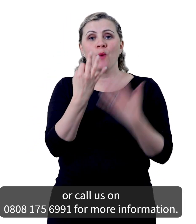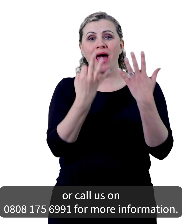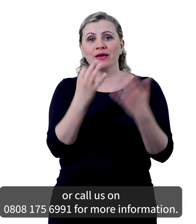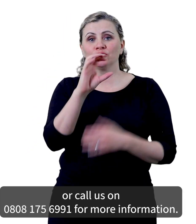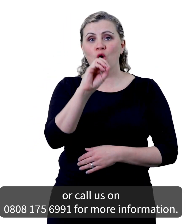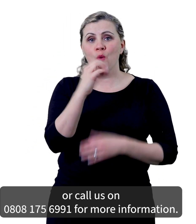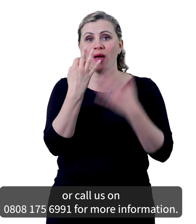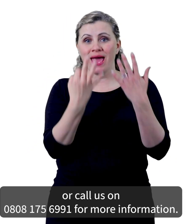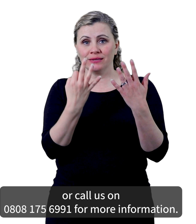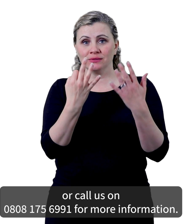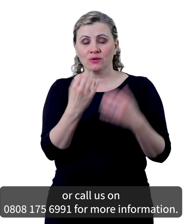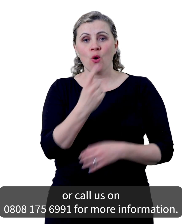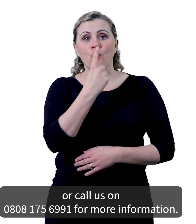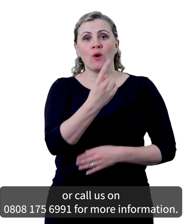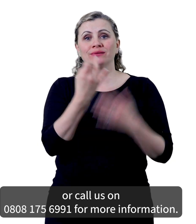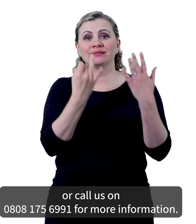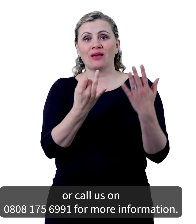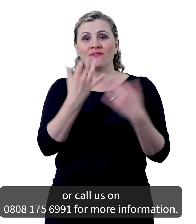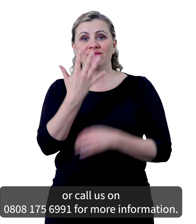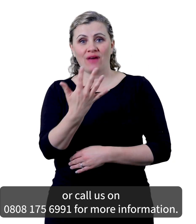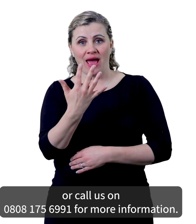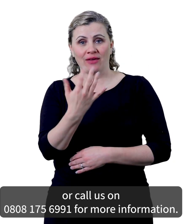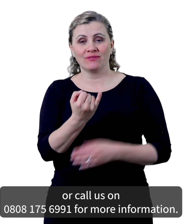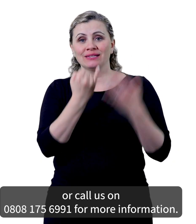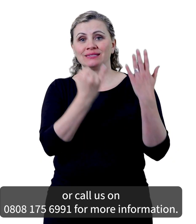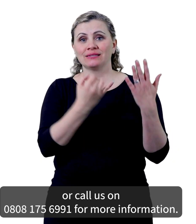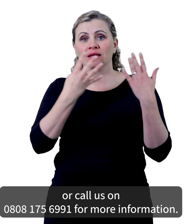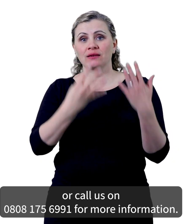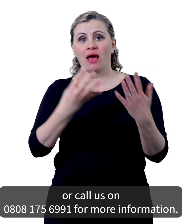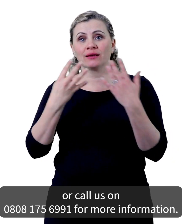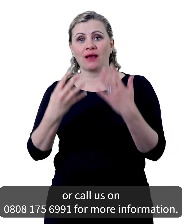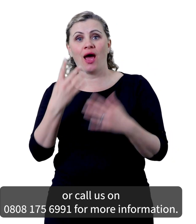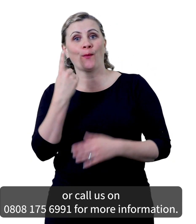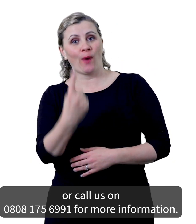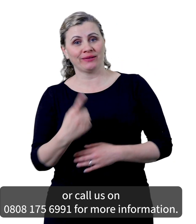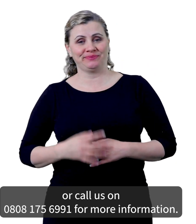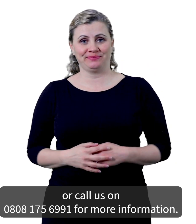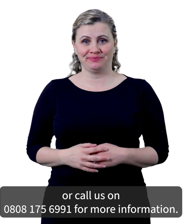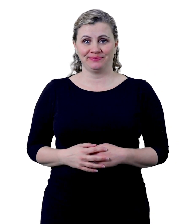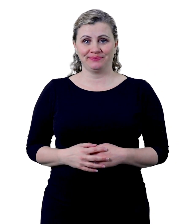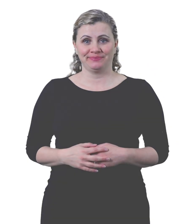0808 175 6991 for more information.